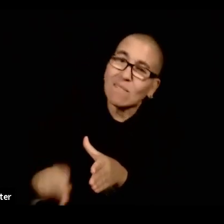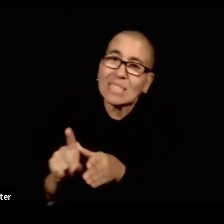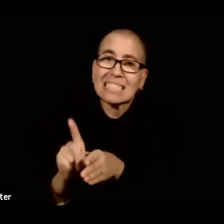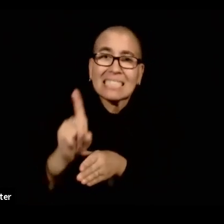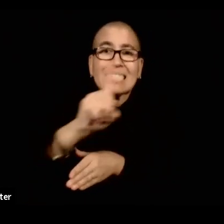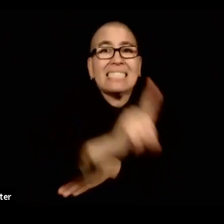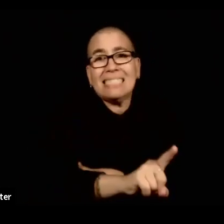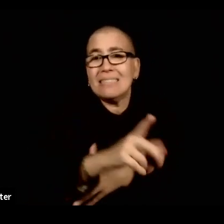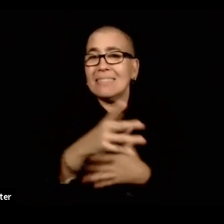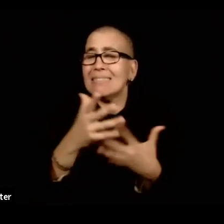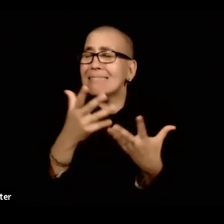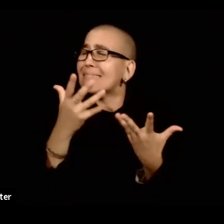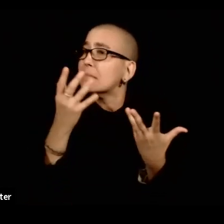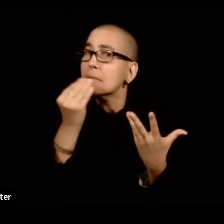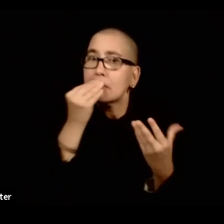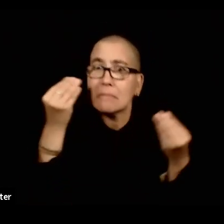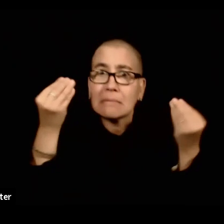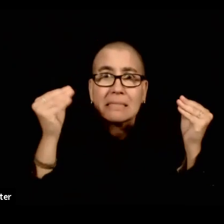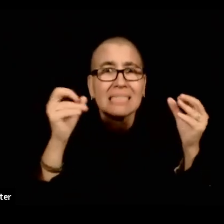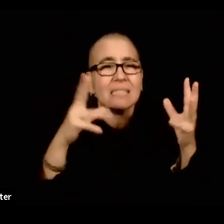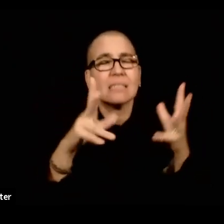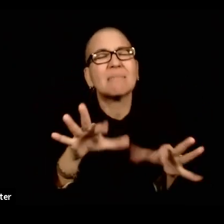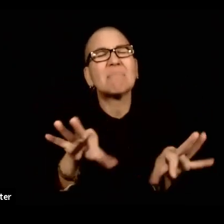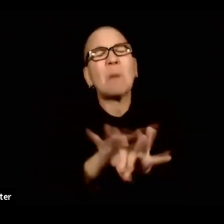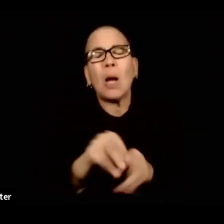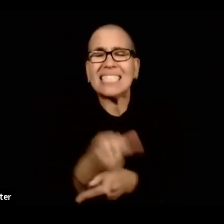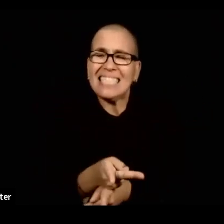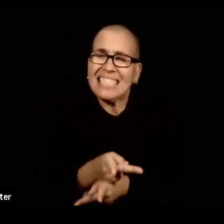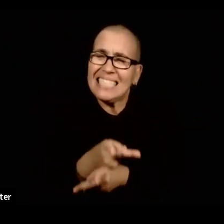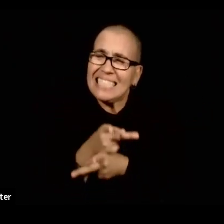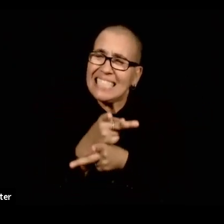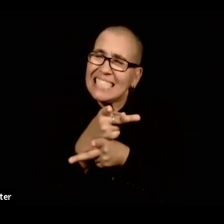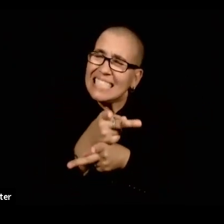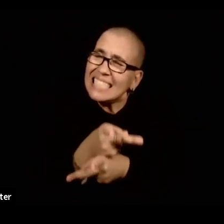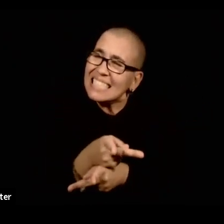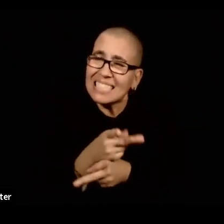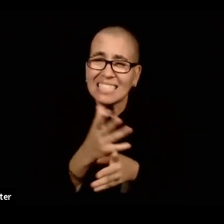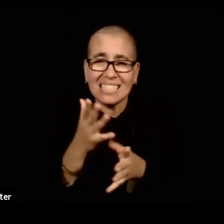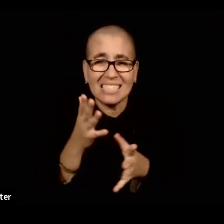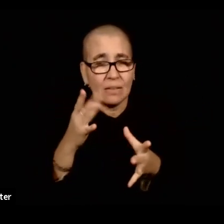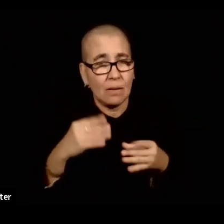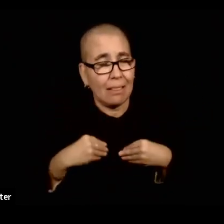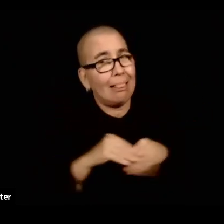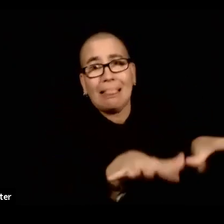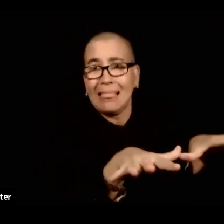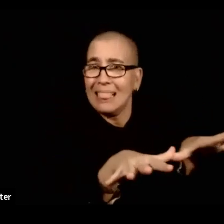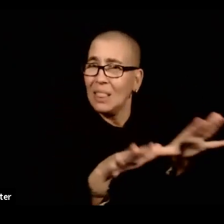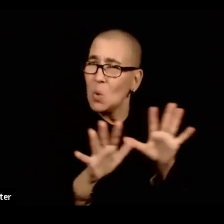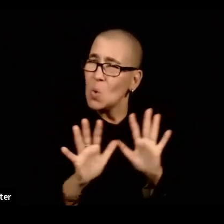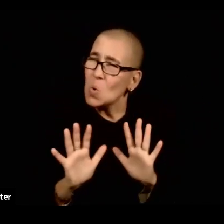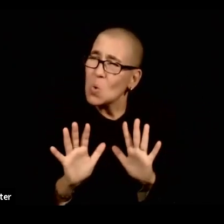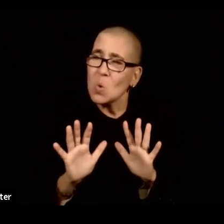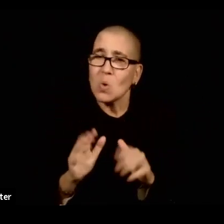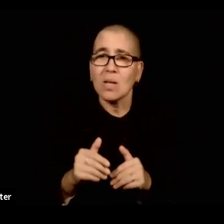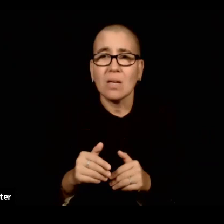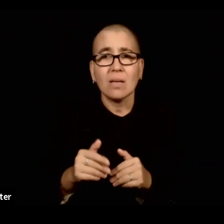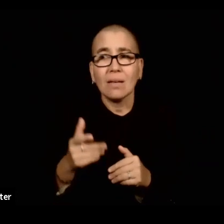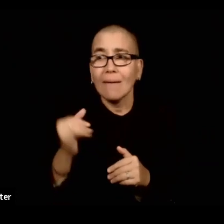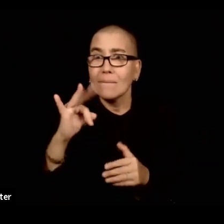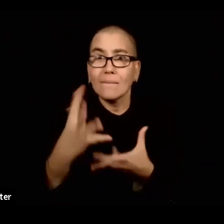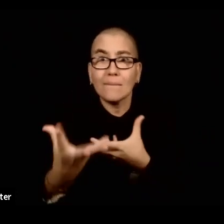very cautious, particularly if you work in an environment or you're engaged in an environment where there are vulnerable